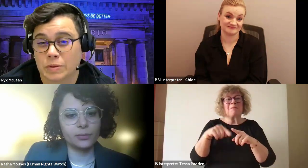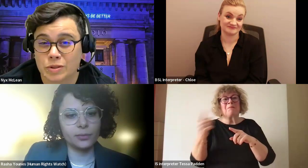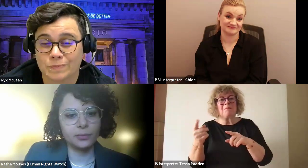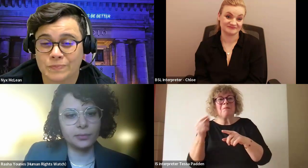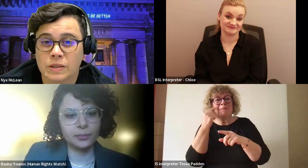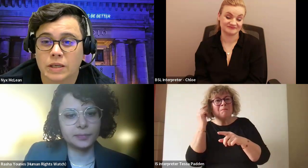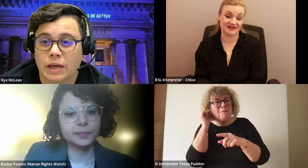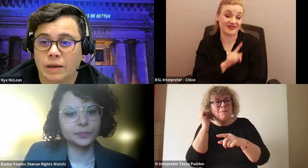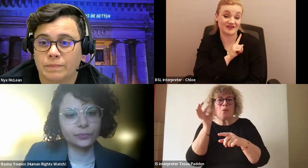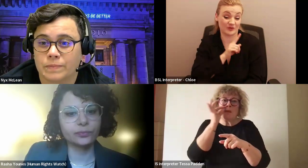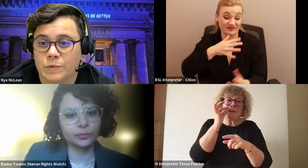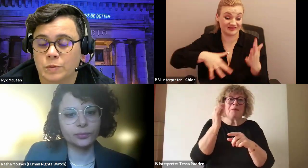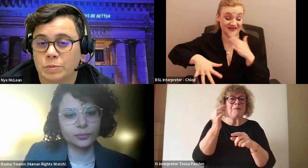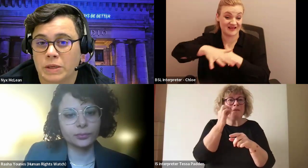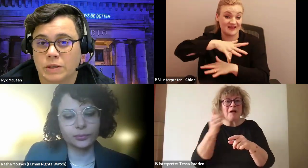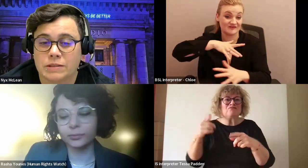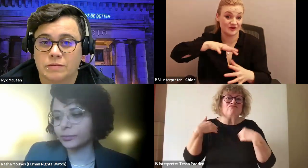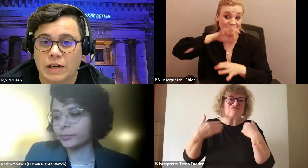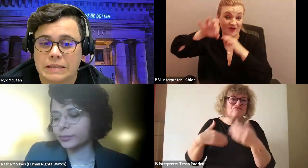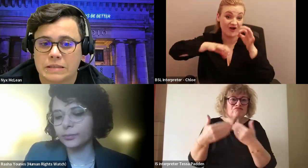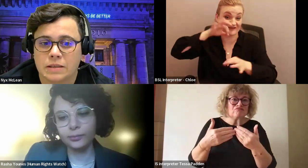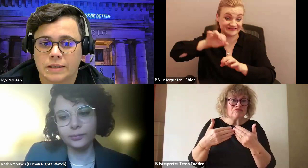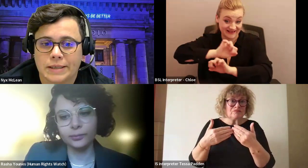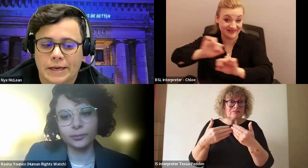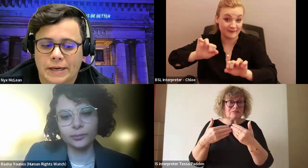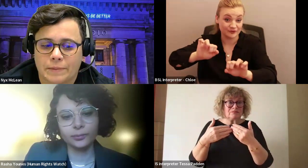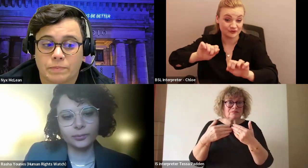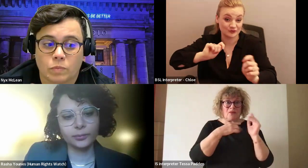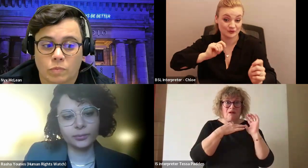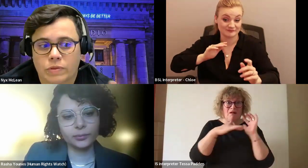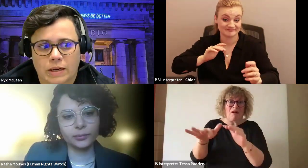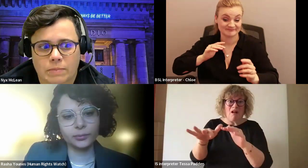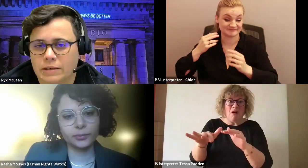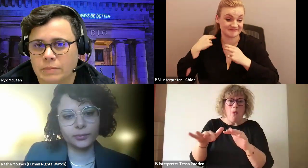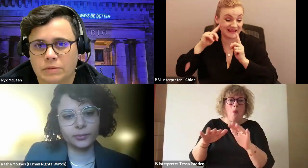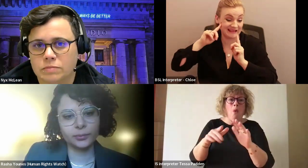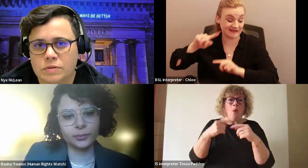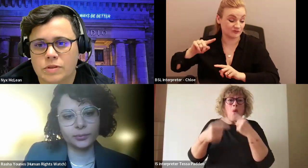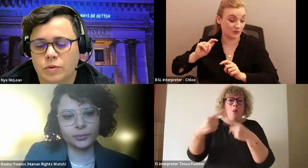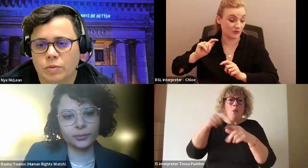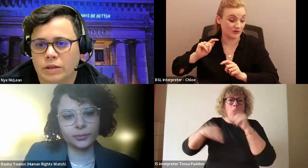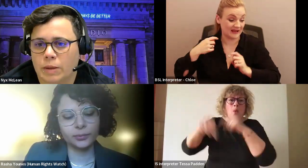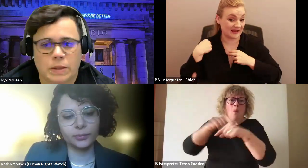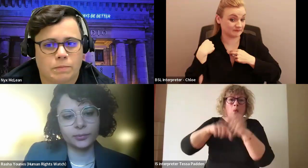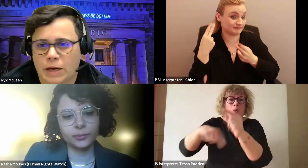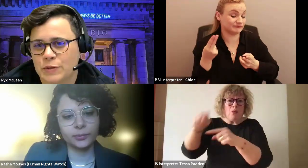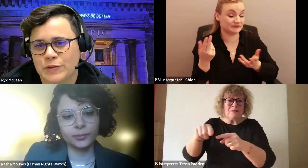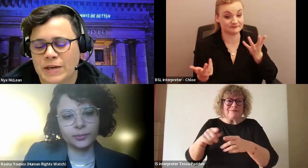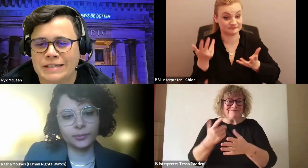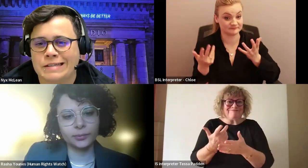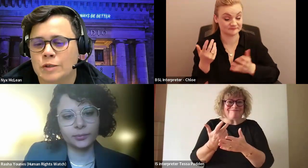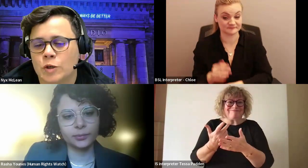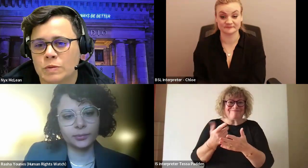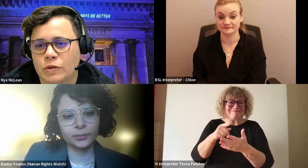asking people to do, to perpetuate violences. With that in mind, I mean, do you want to maybe bounce